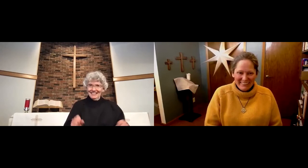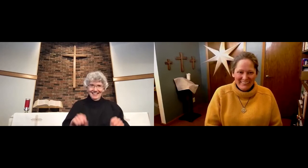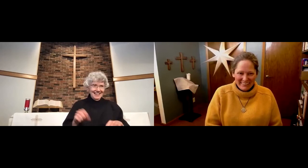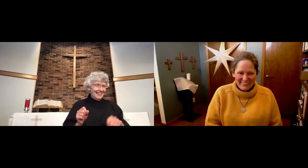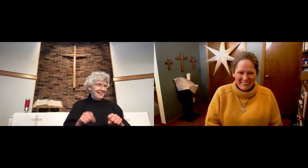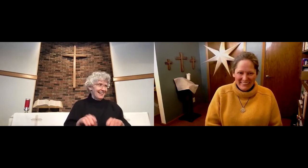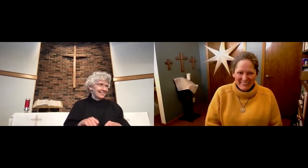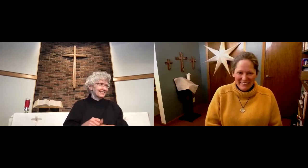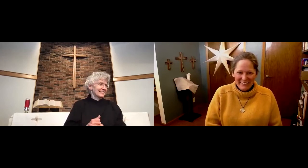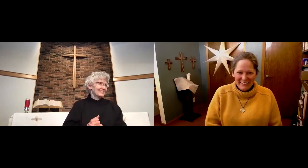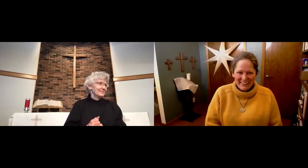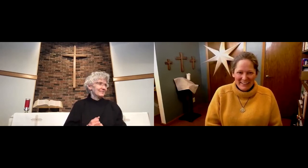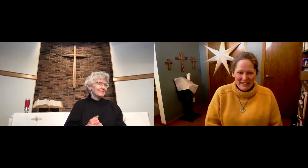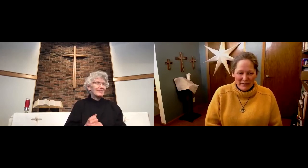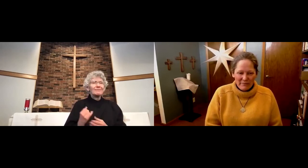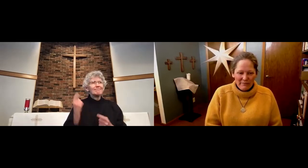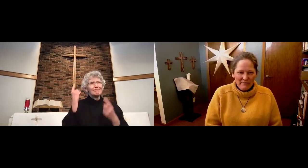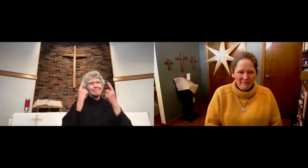Dorothy said, yeah.